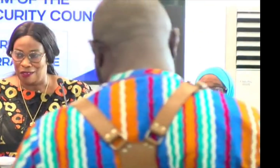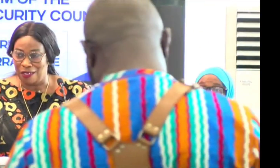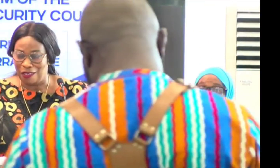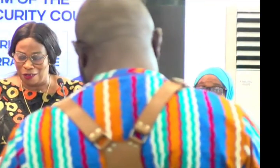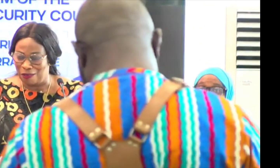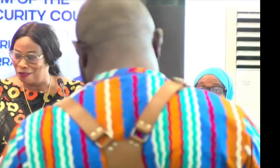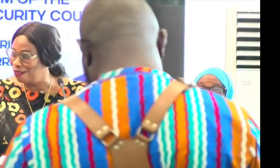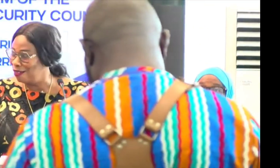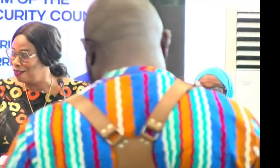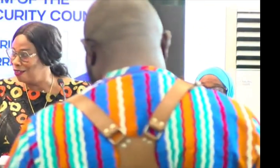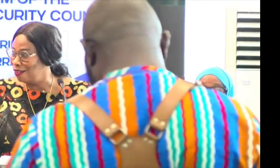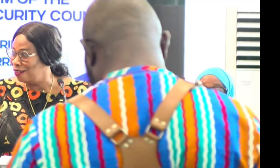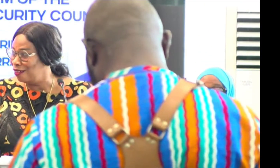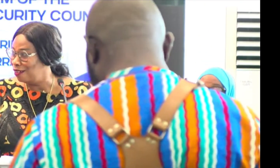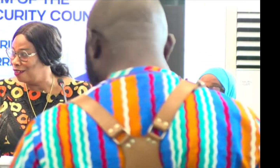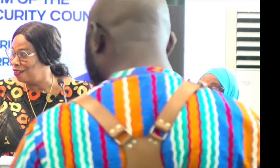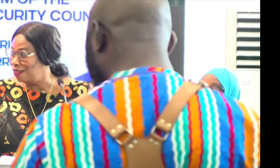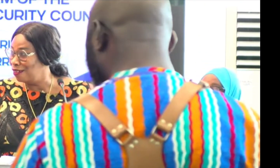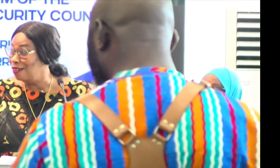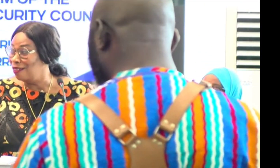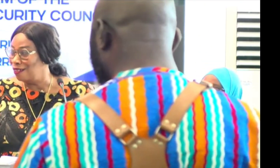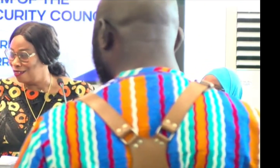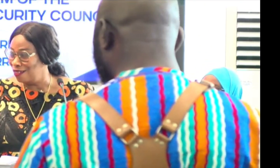It's human. Thank you.